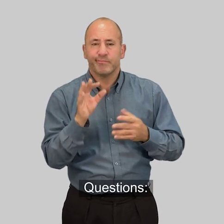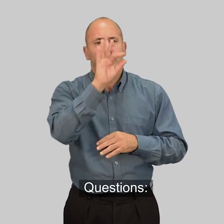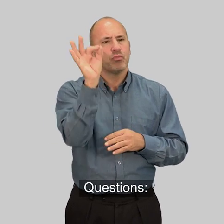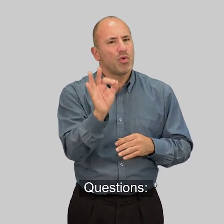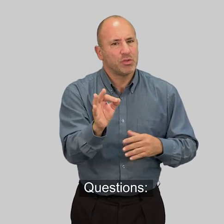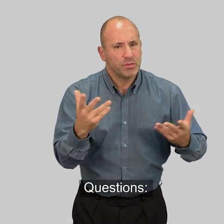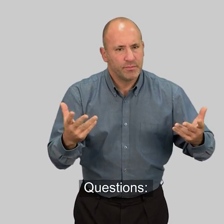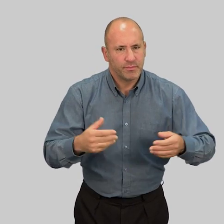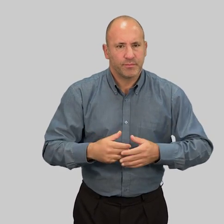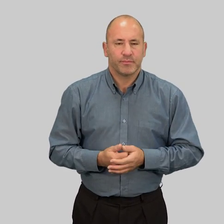Questions.